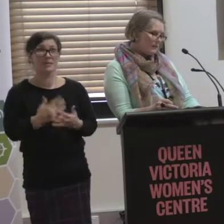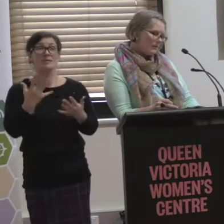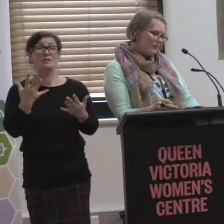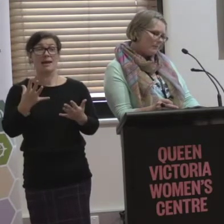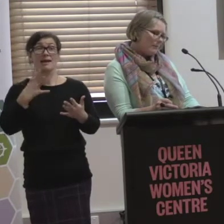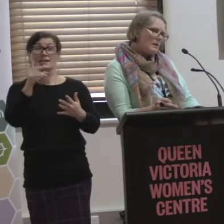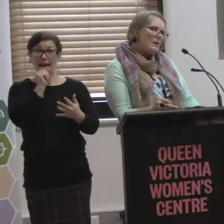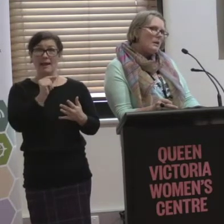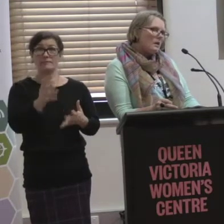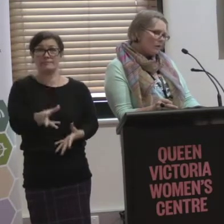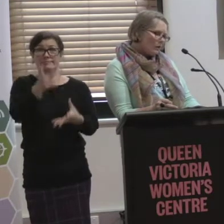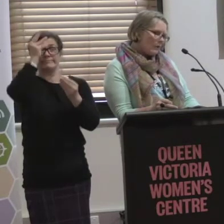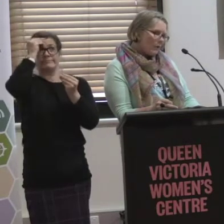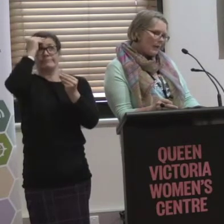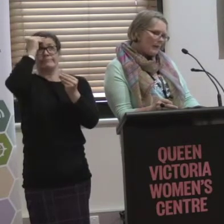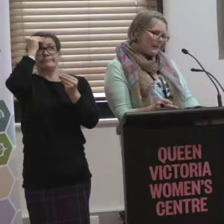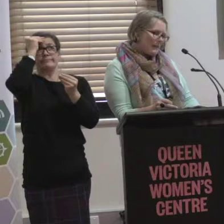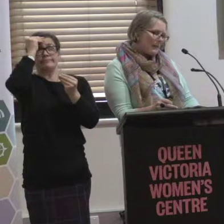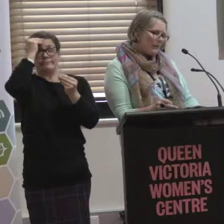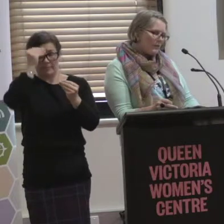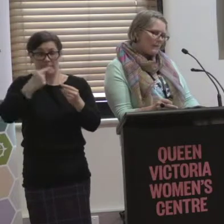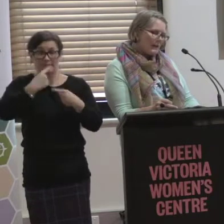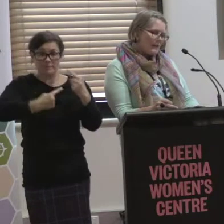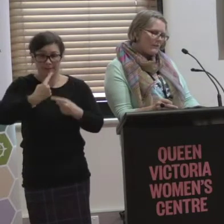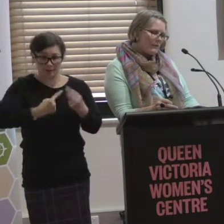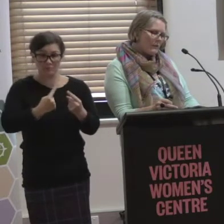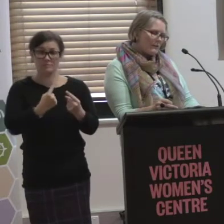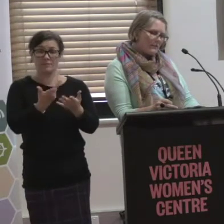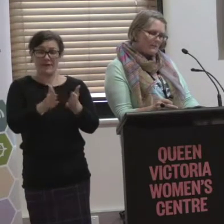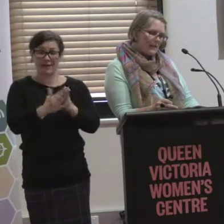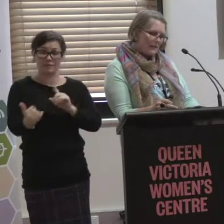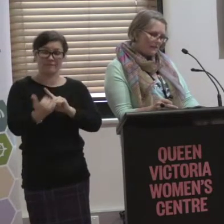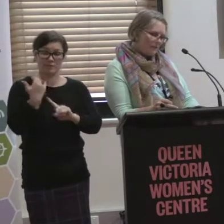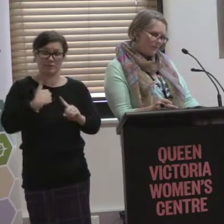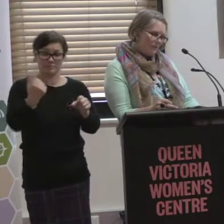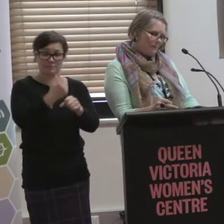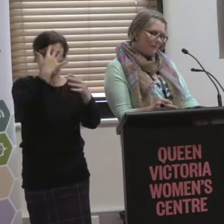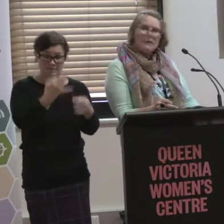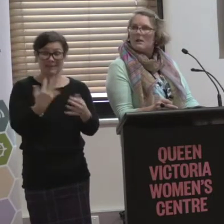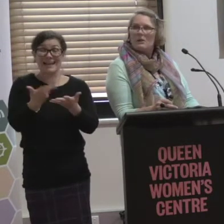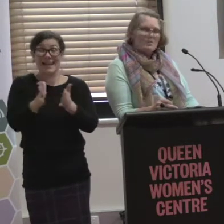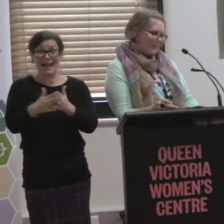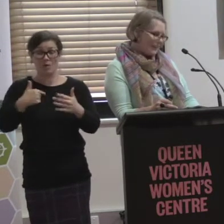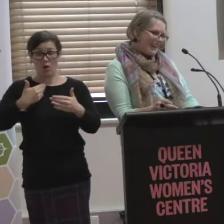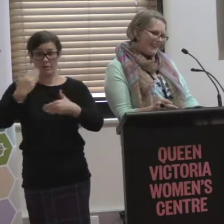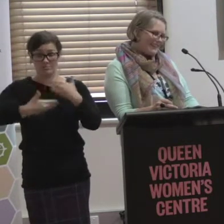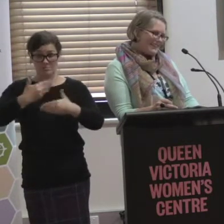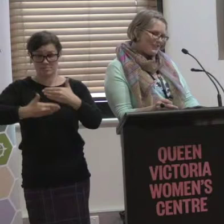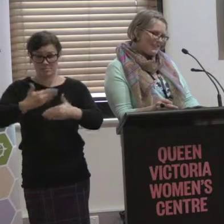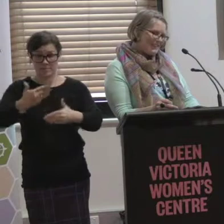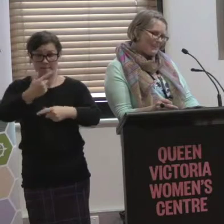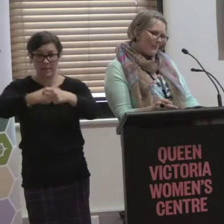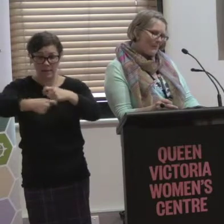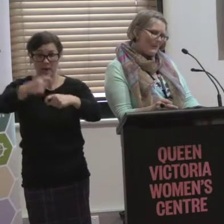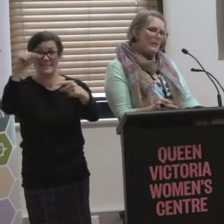that decision, use or weigh up that information as part of the process of making the decision, communicate their